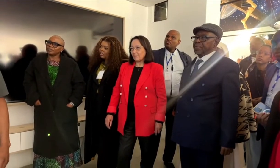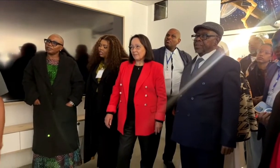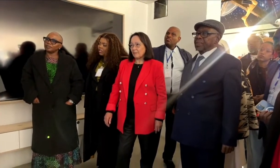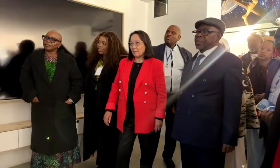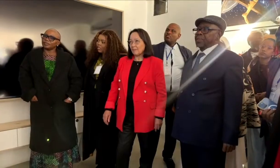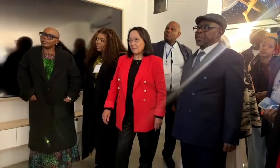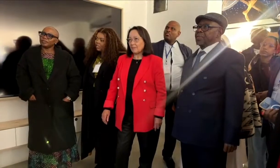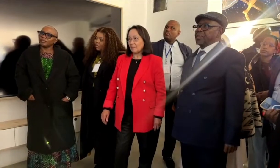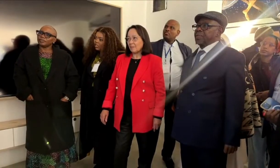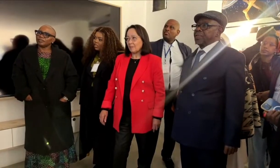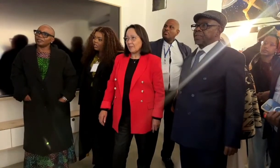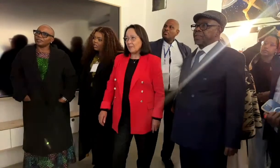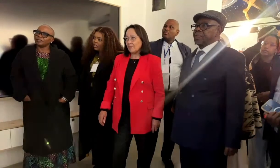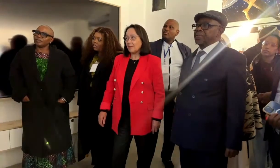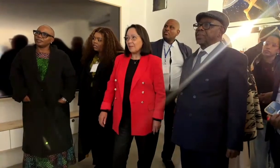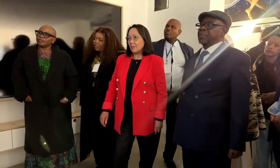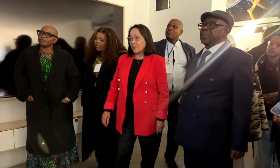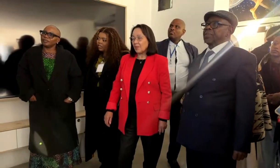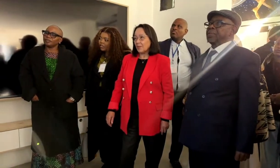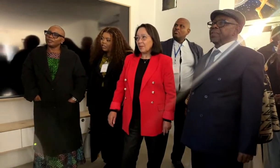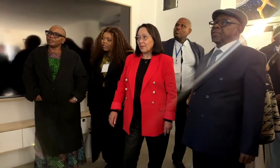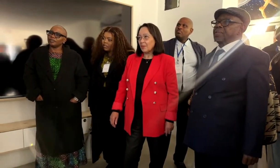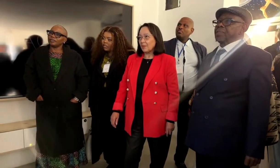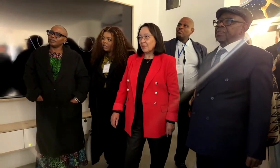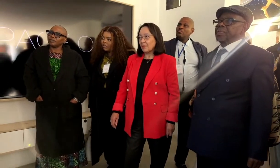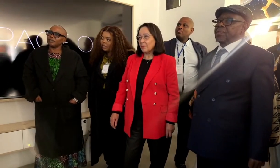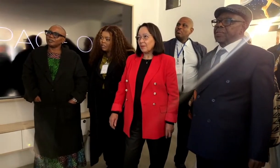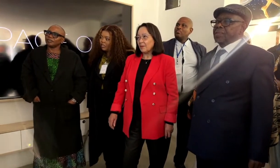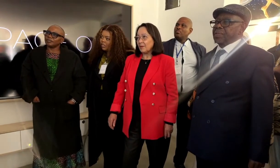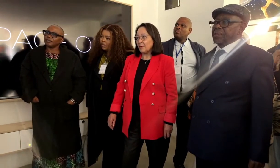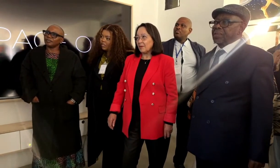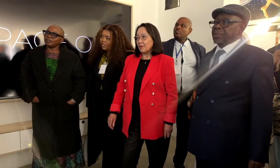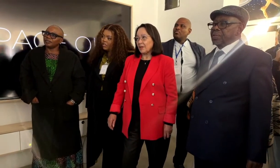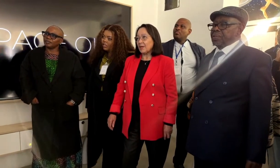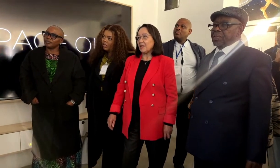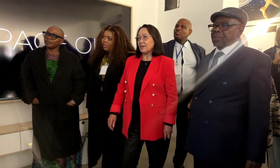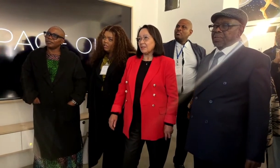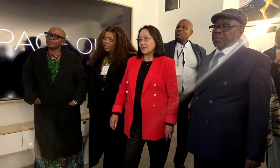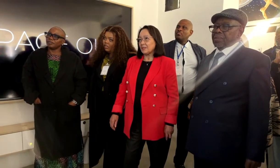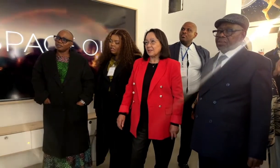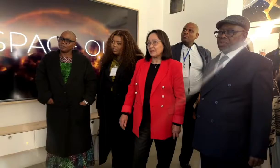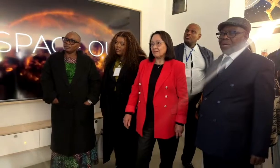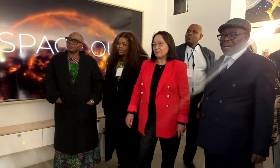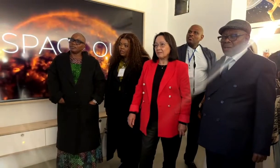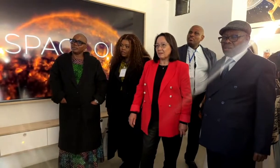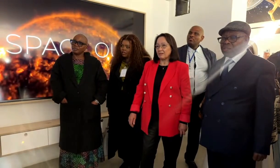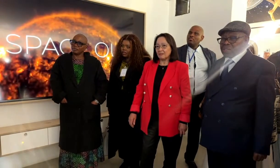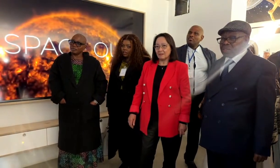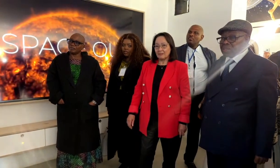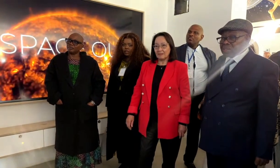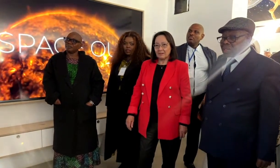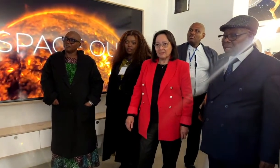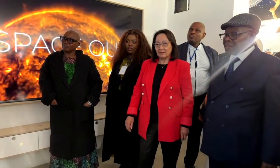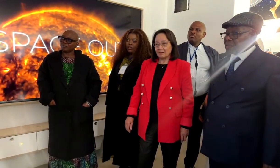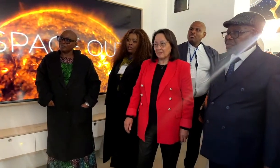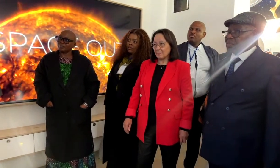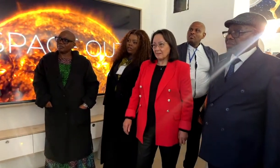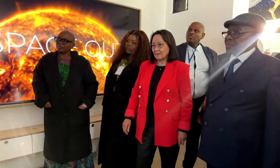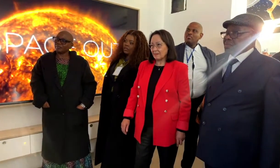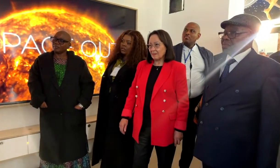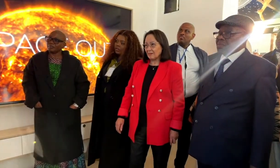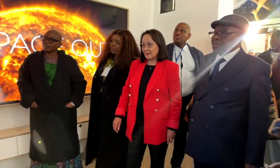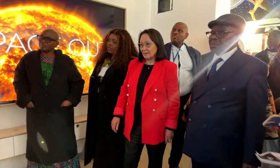stars, and it also shows up the nice view of our night sky. So So are all these